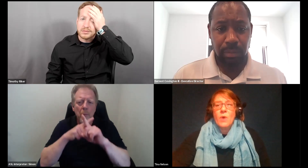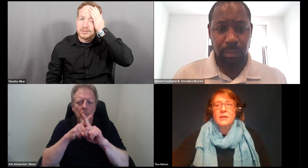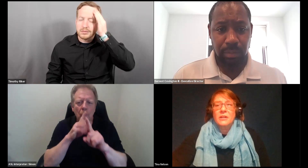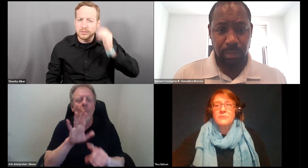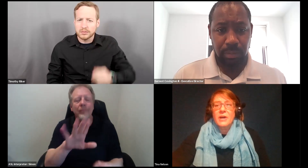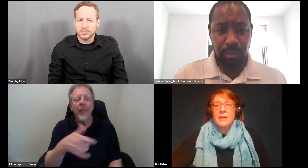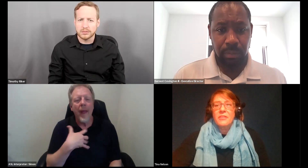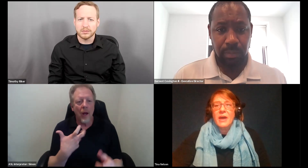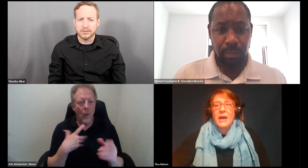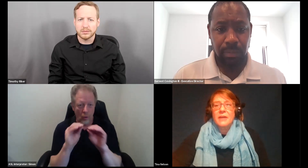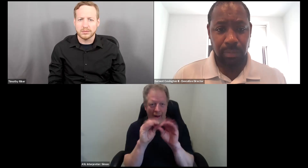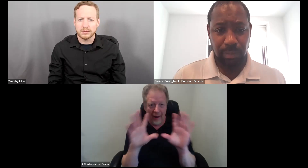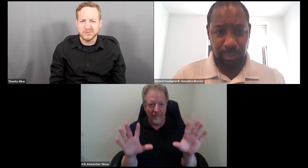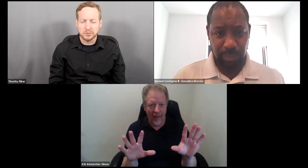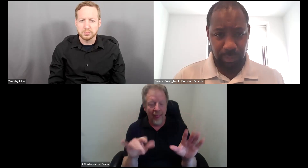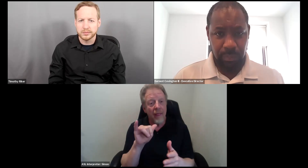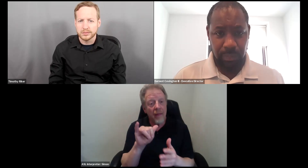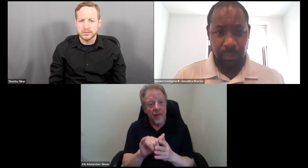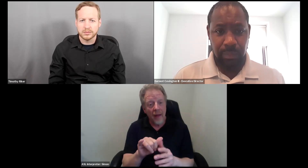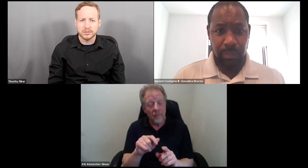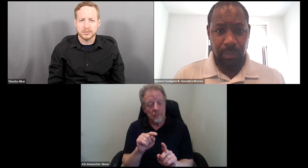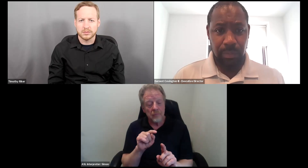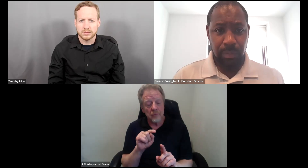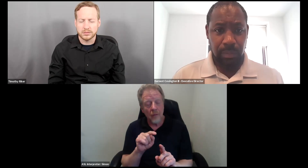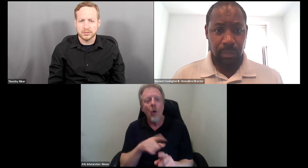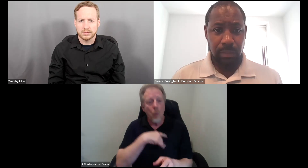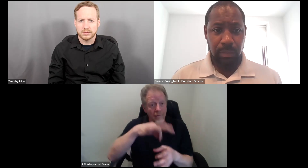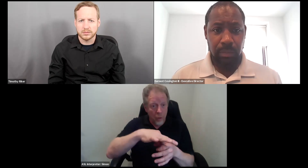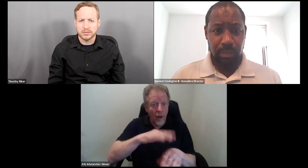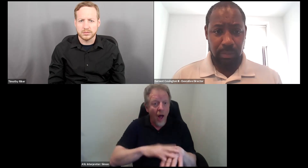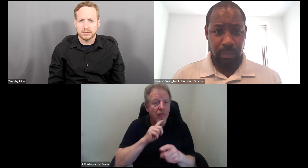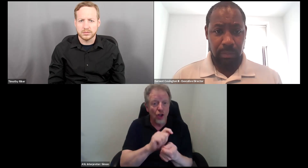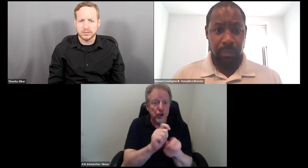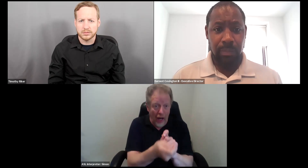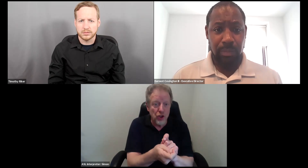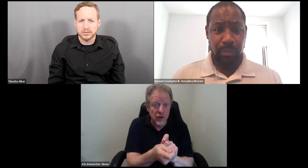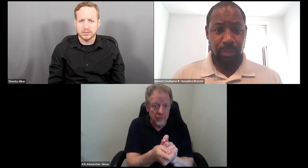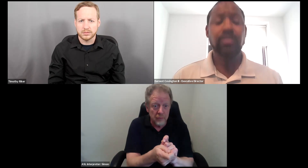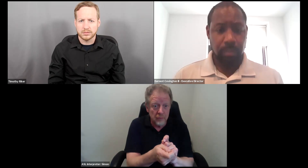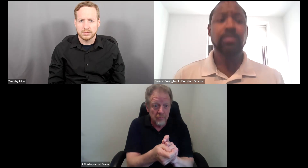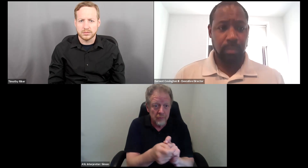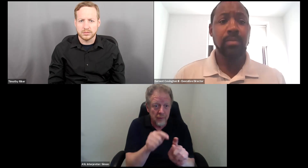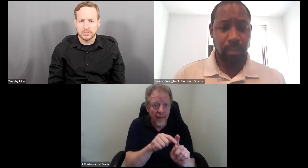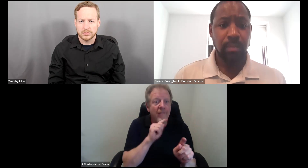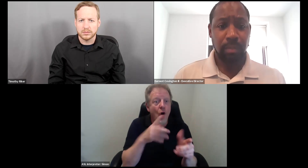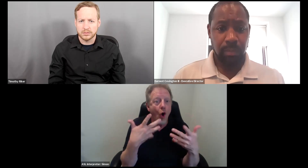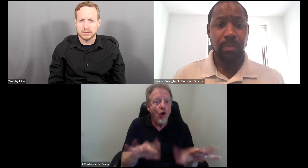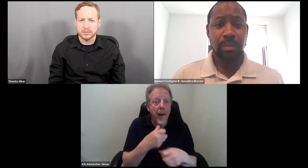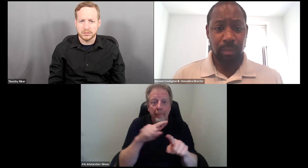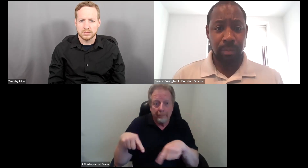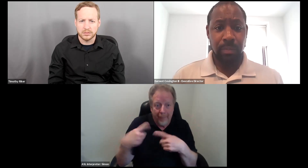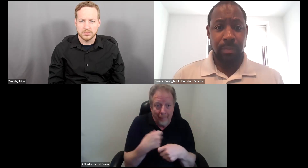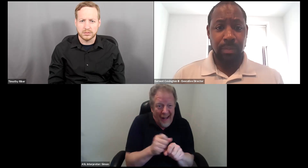I want to clarify that we're voting on the changes that have already been made,